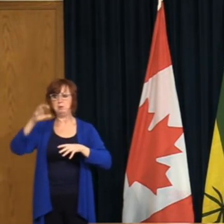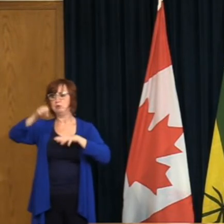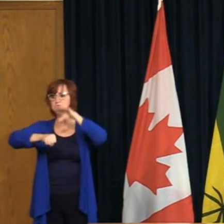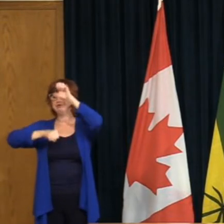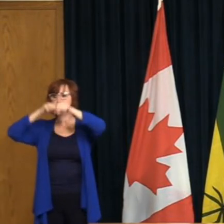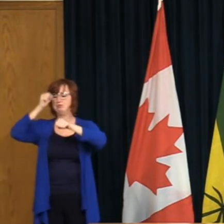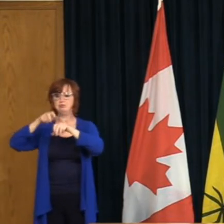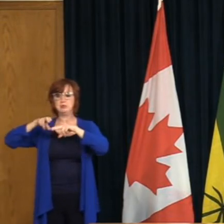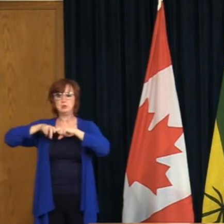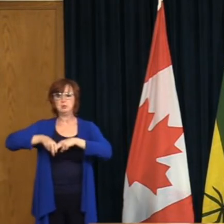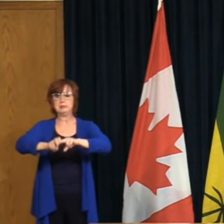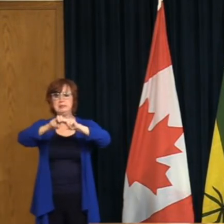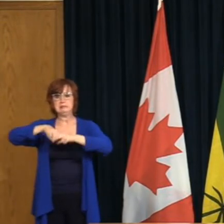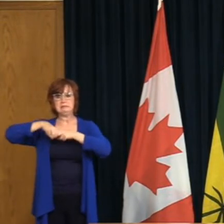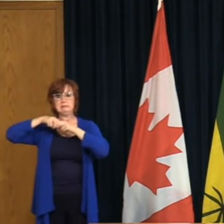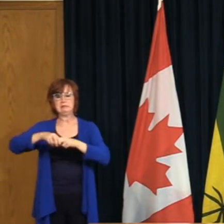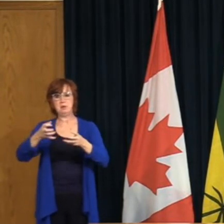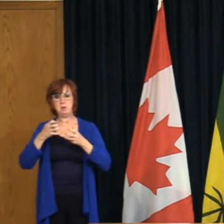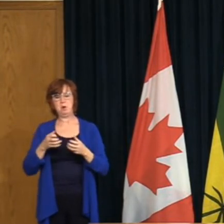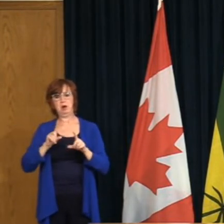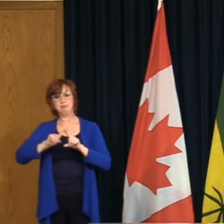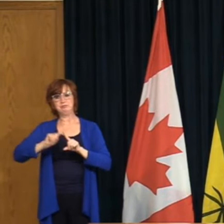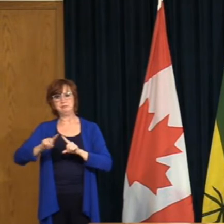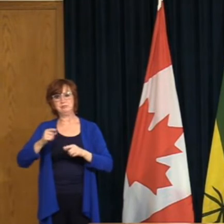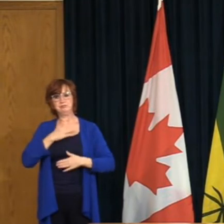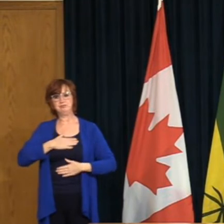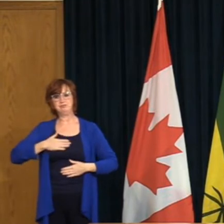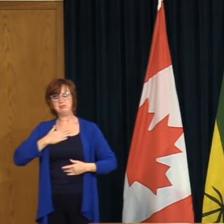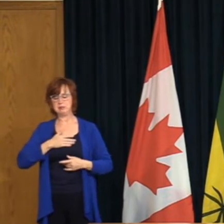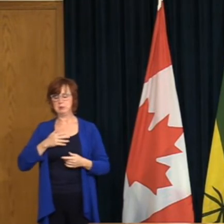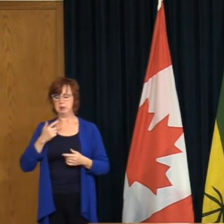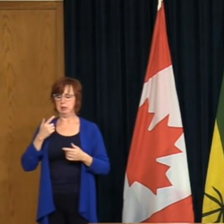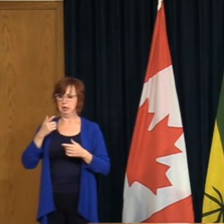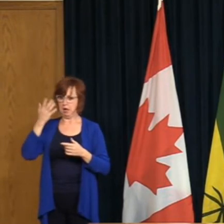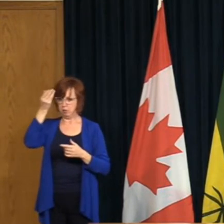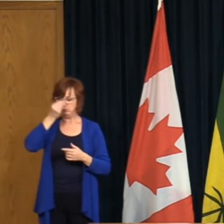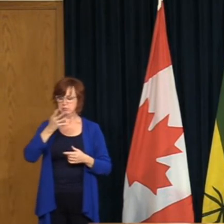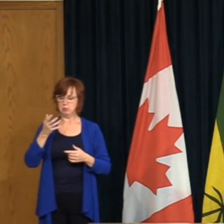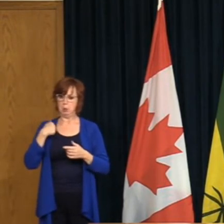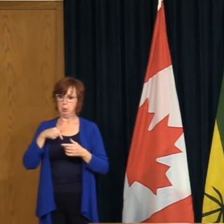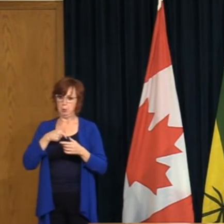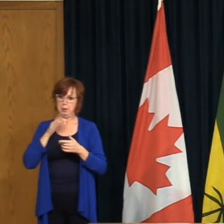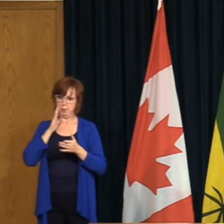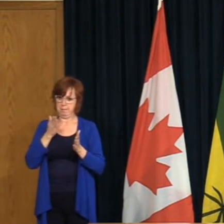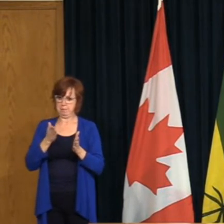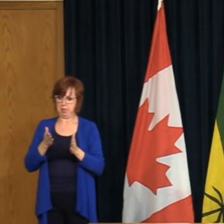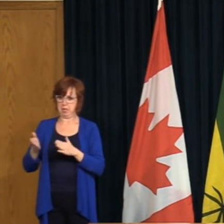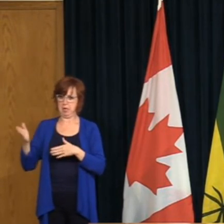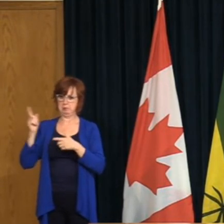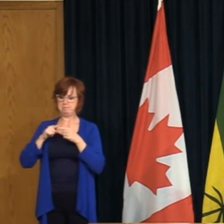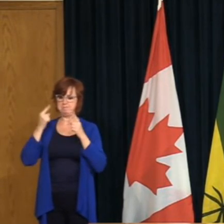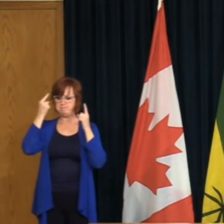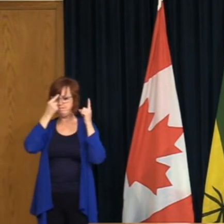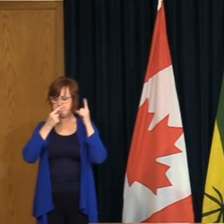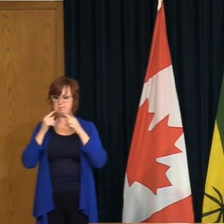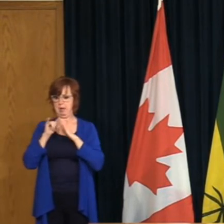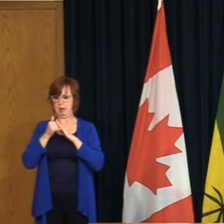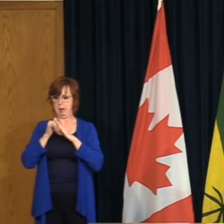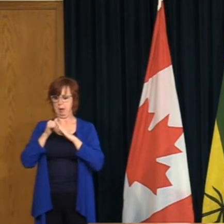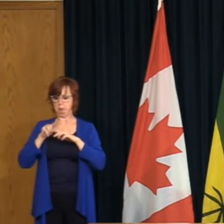of outdoor recreational activities during the summer that can start as part of Phase 4 on a to be announced